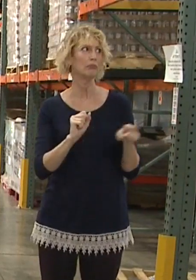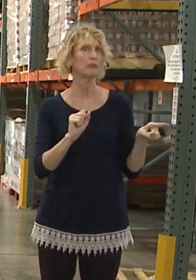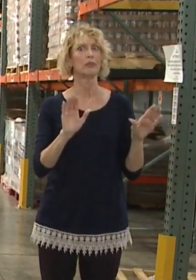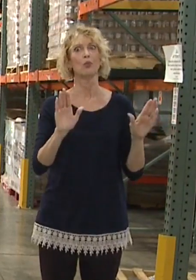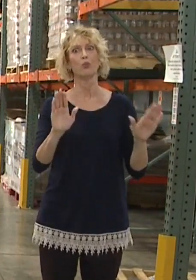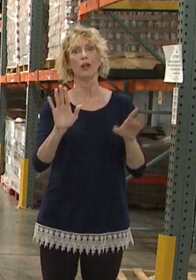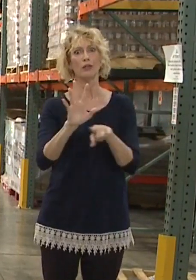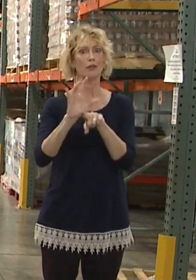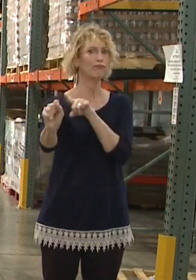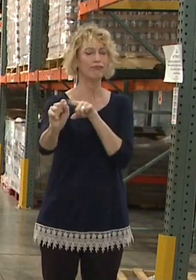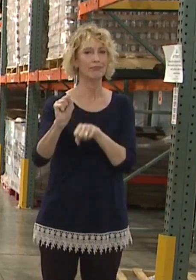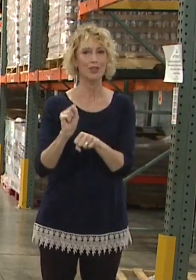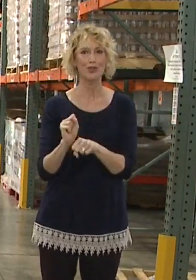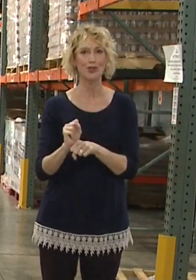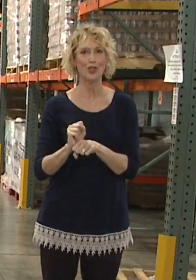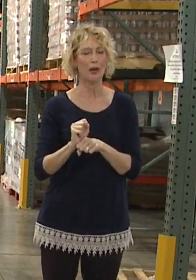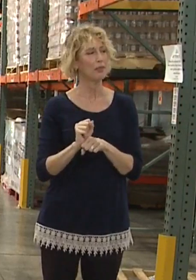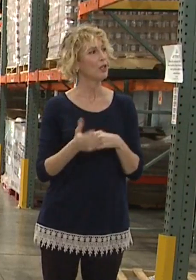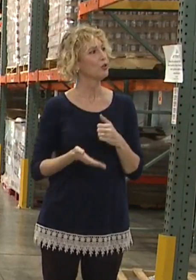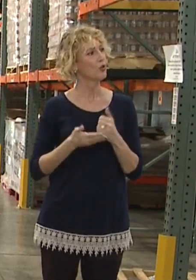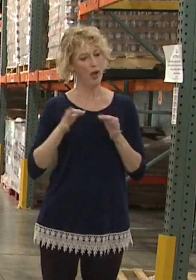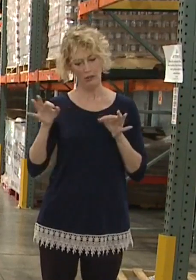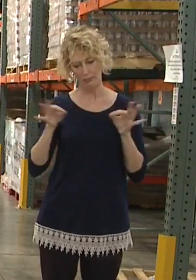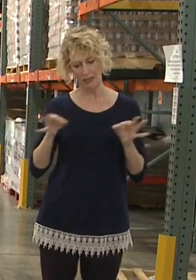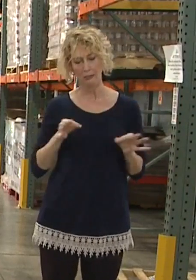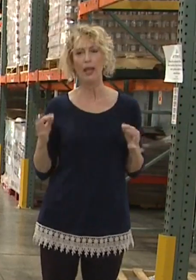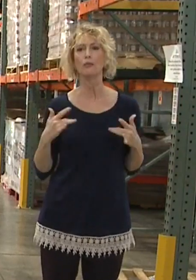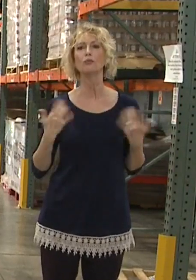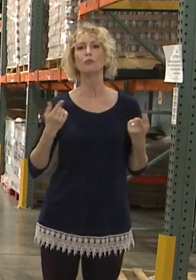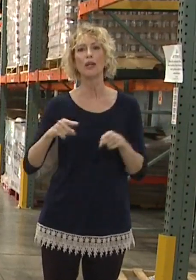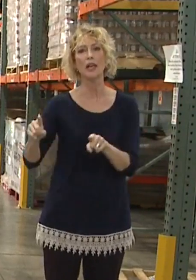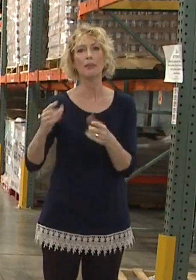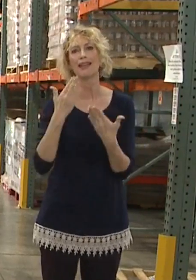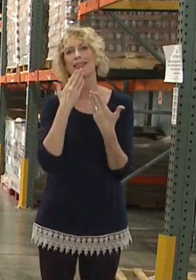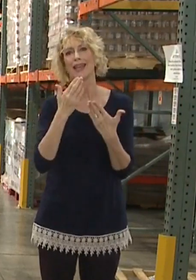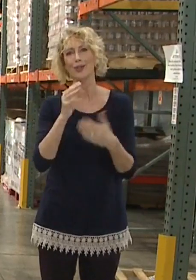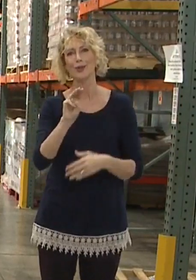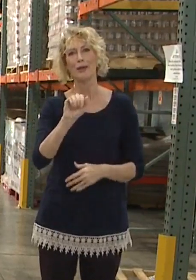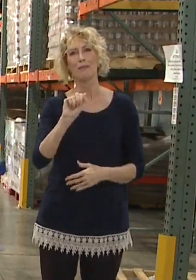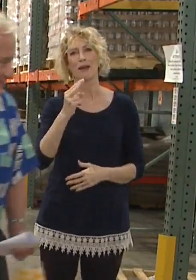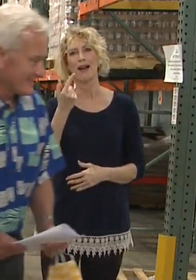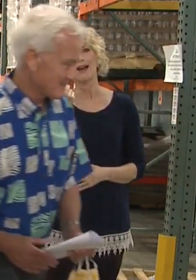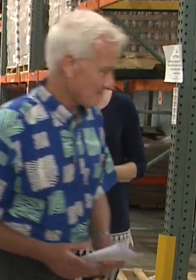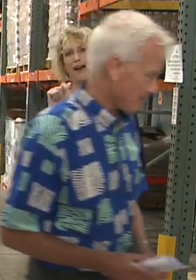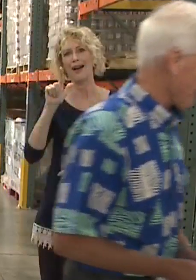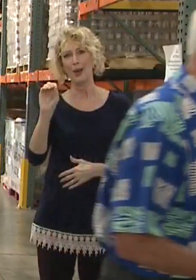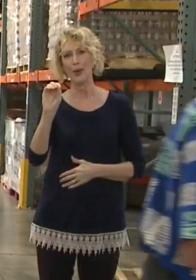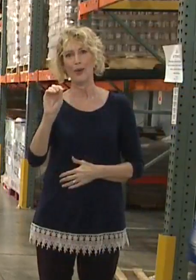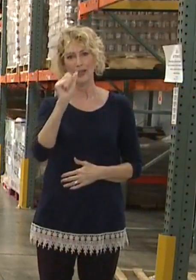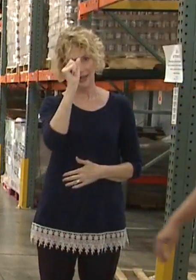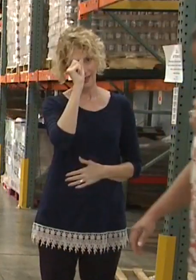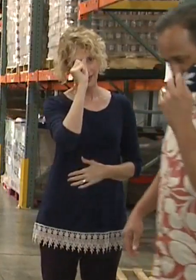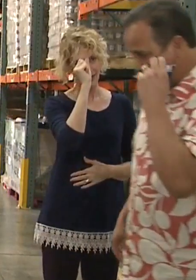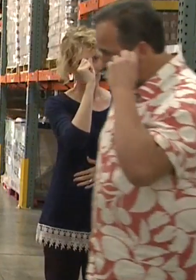outstanding job to walk us through the next parts of what we're going to be doing. Thank you so much. Mahalo and aloha. Thanks.